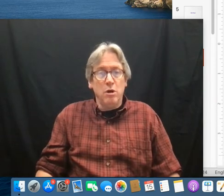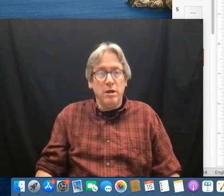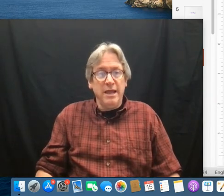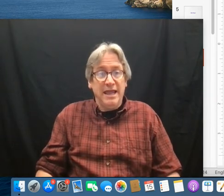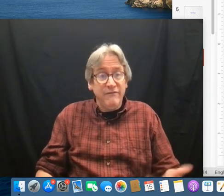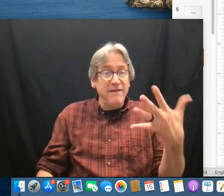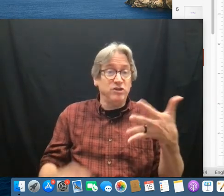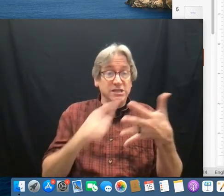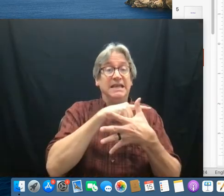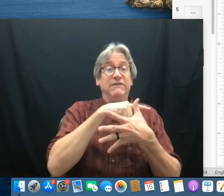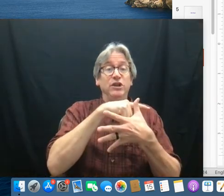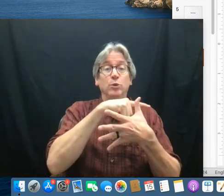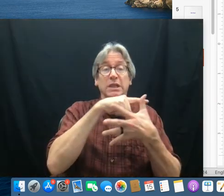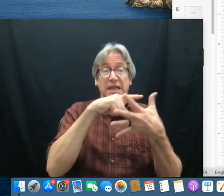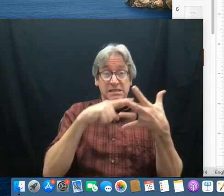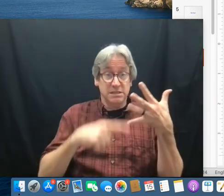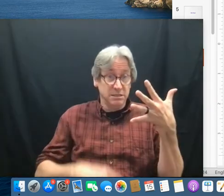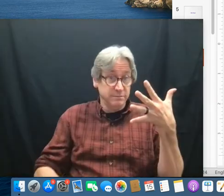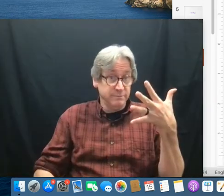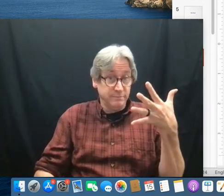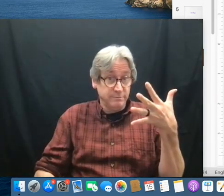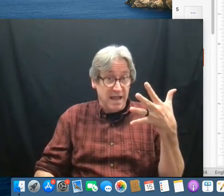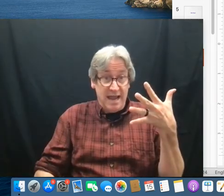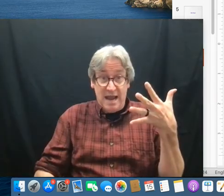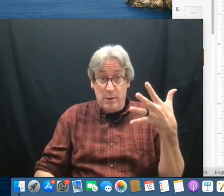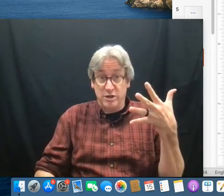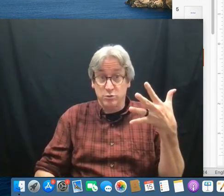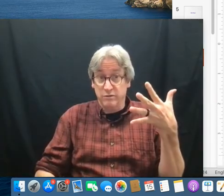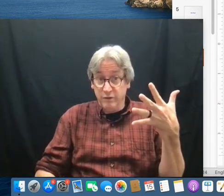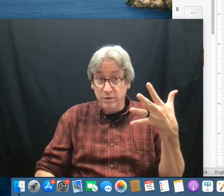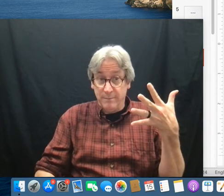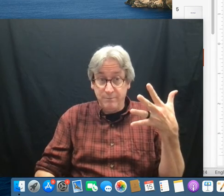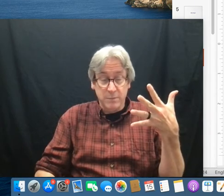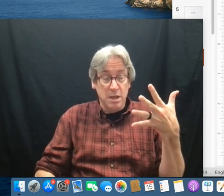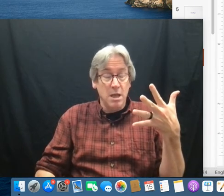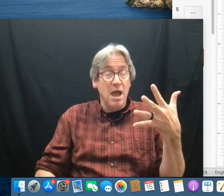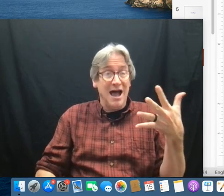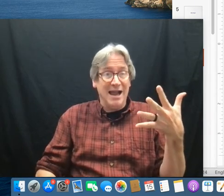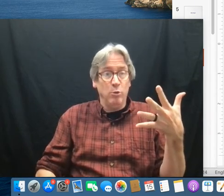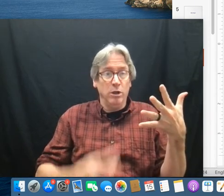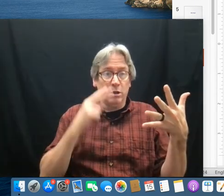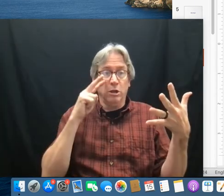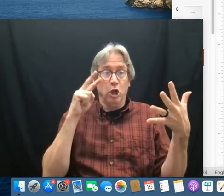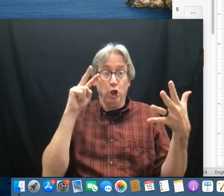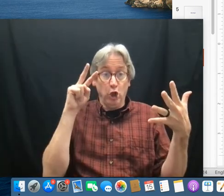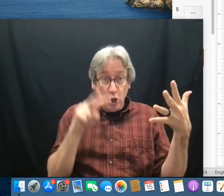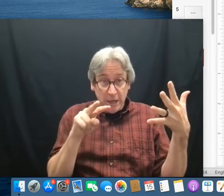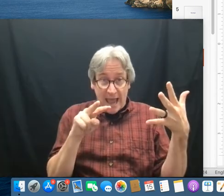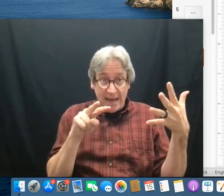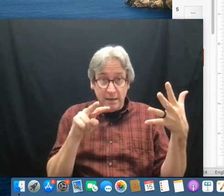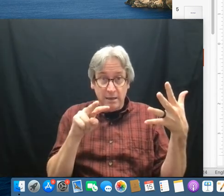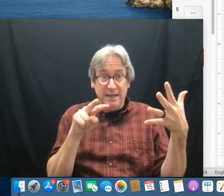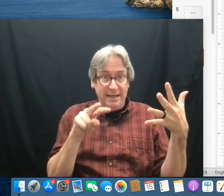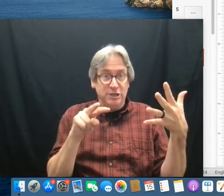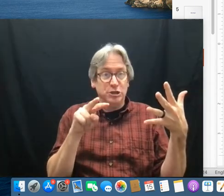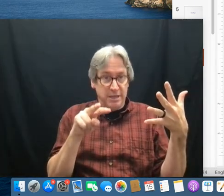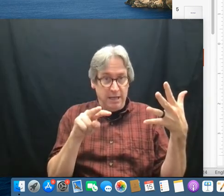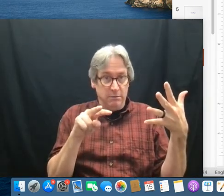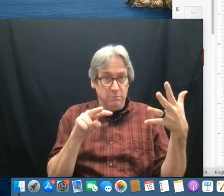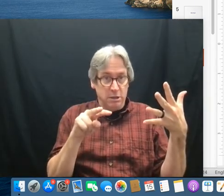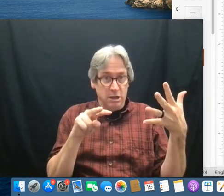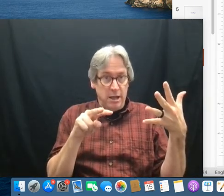So if I've just given you a list and now I want to review them, I will look at